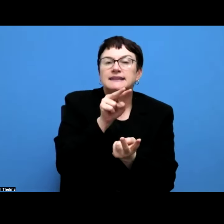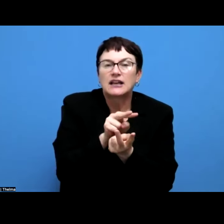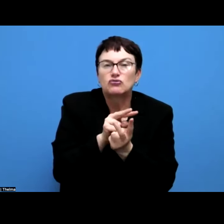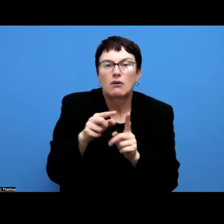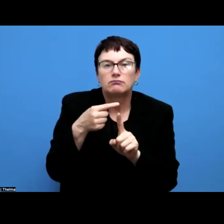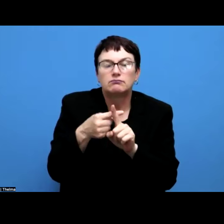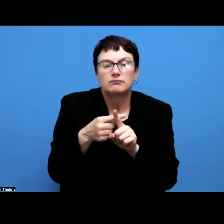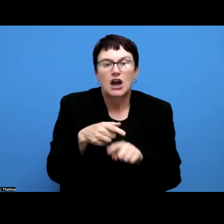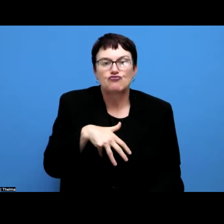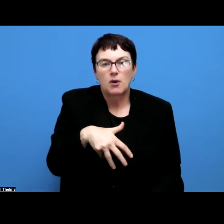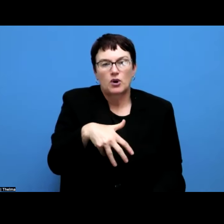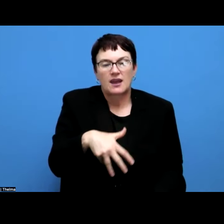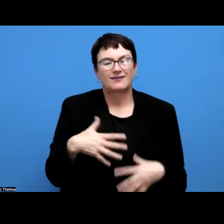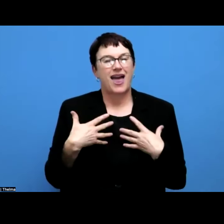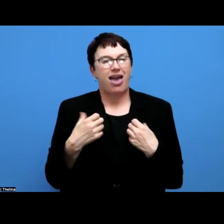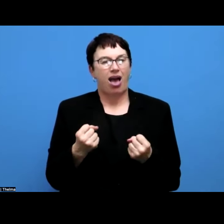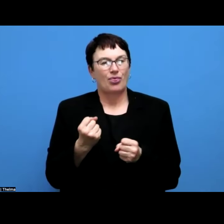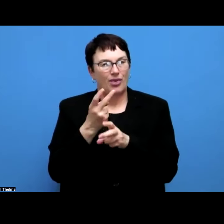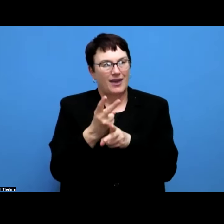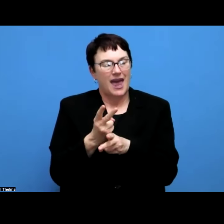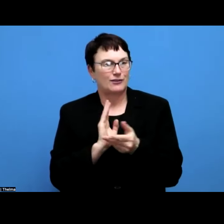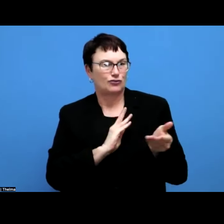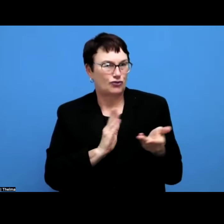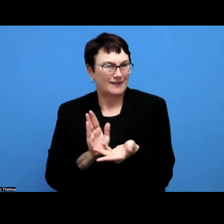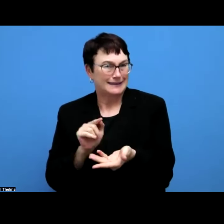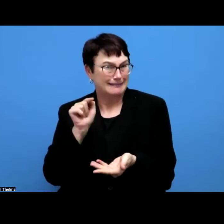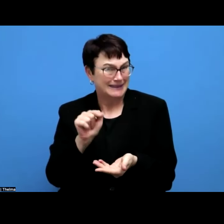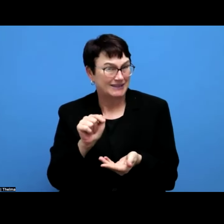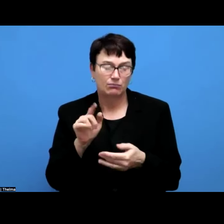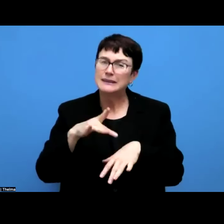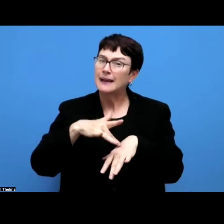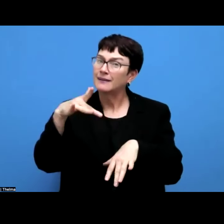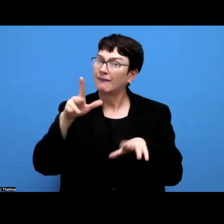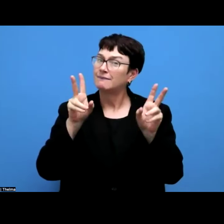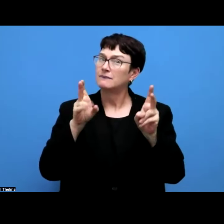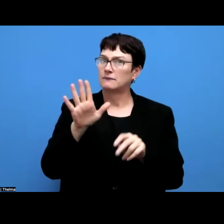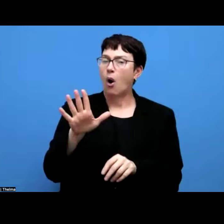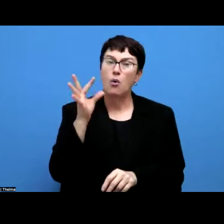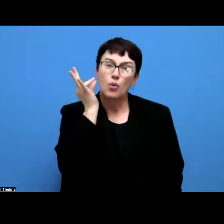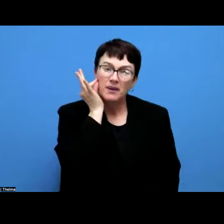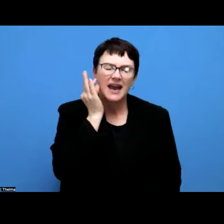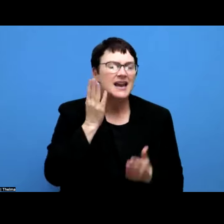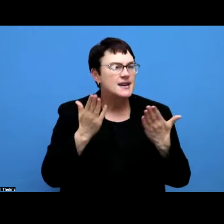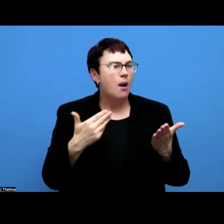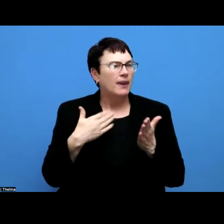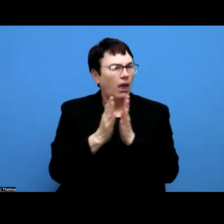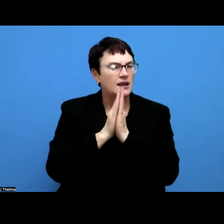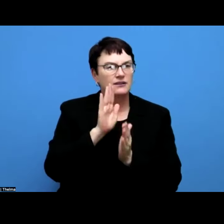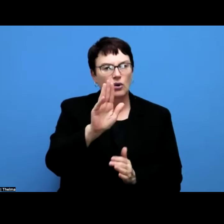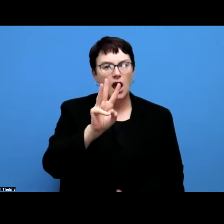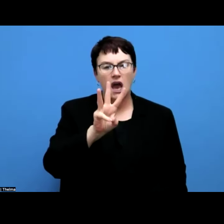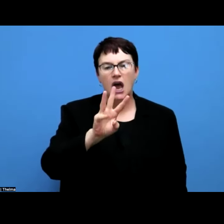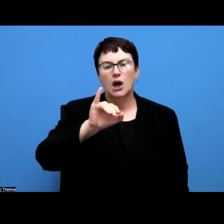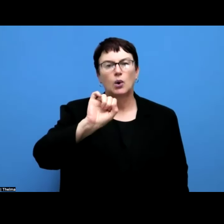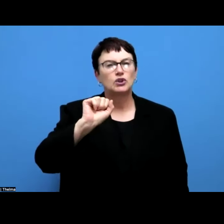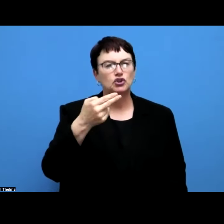sensitive issue, especially for women with disabilities. Can you tell us about how the WISH program facilitated access to sexual and